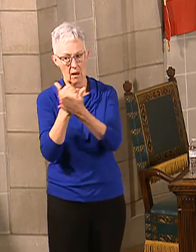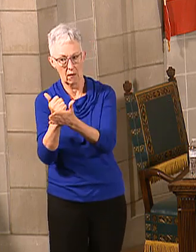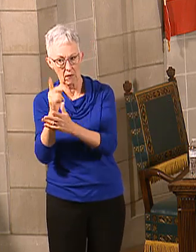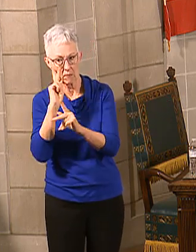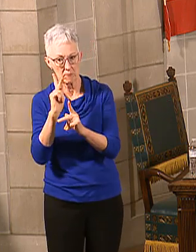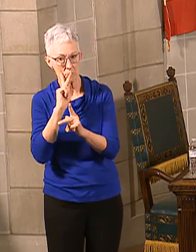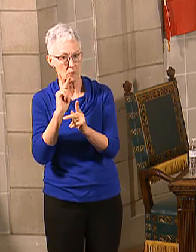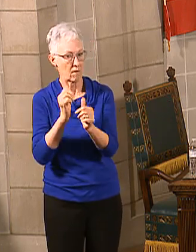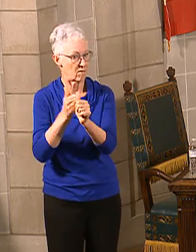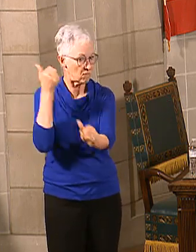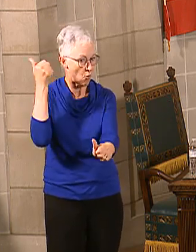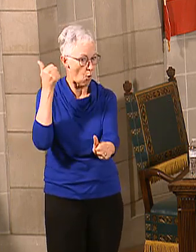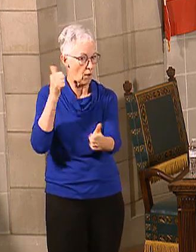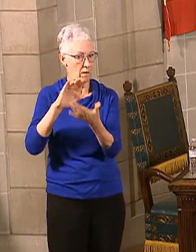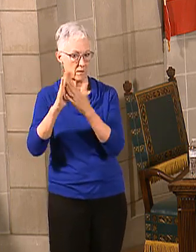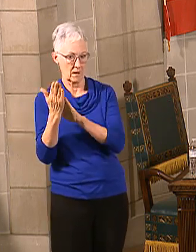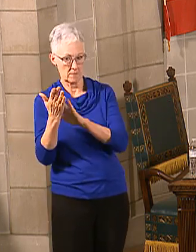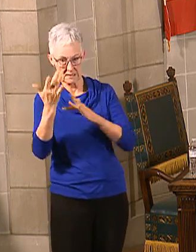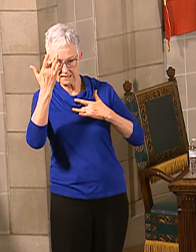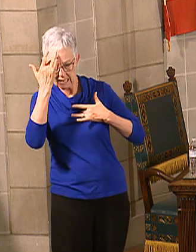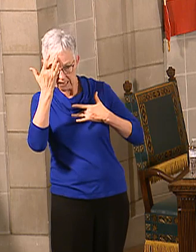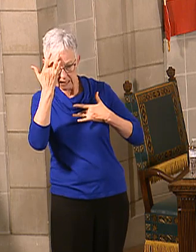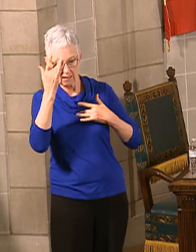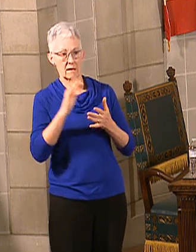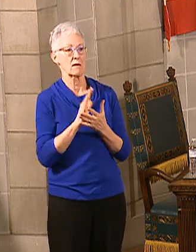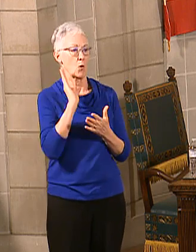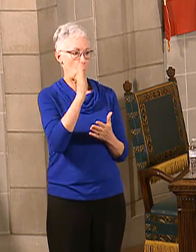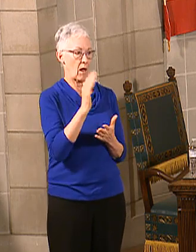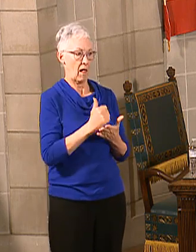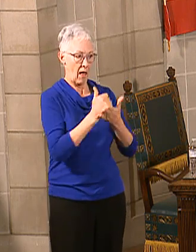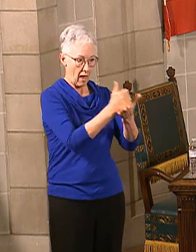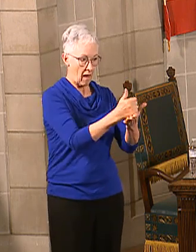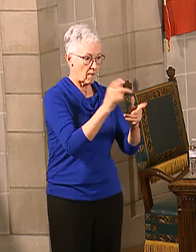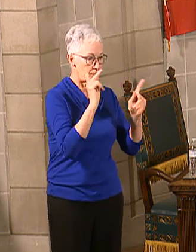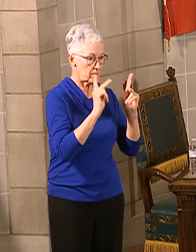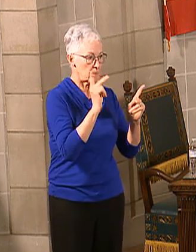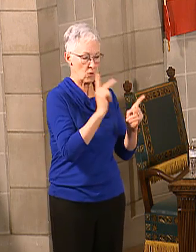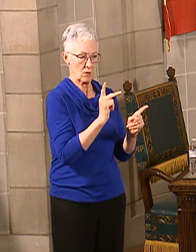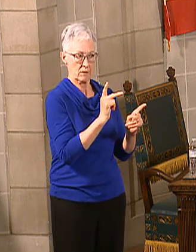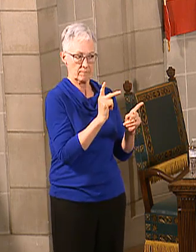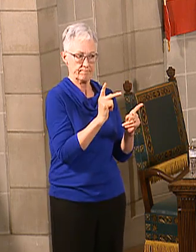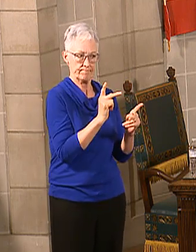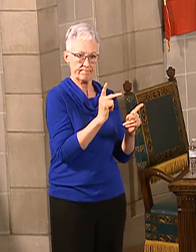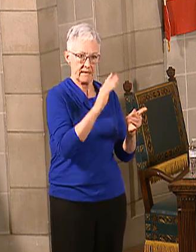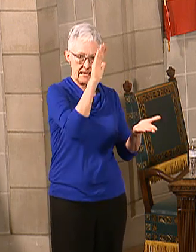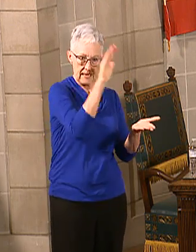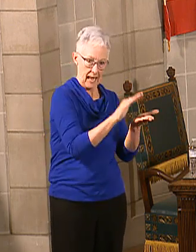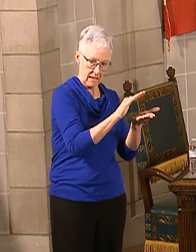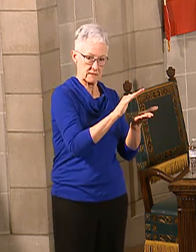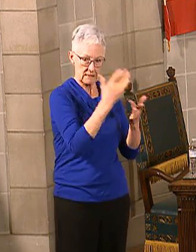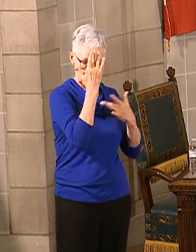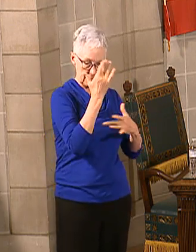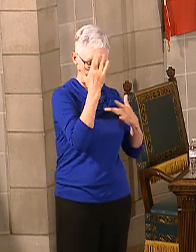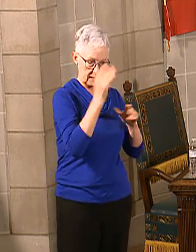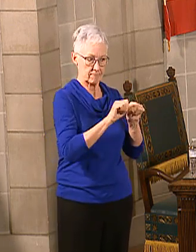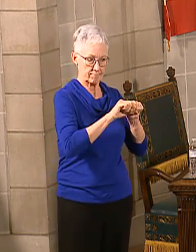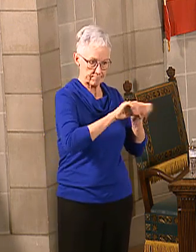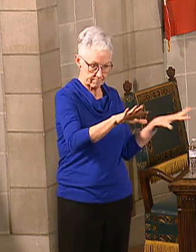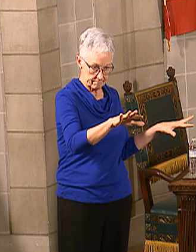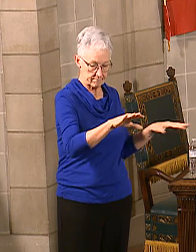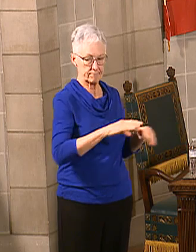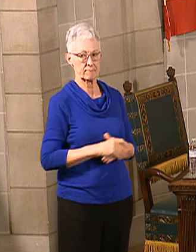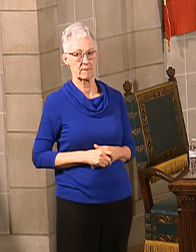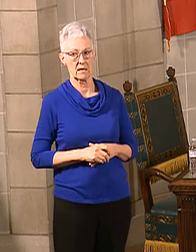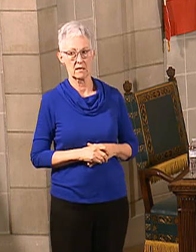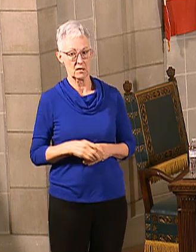safe. We're doing things in retail stores that will help our customers make good decisions